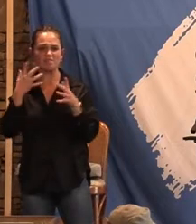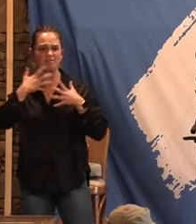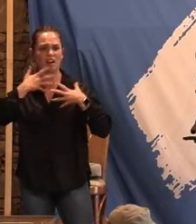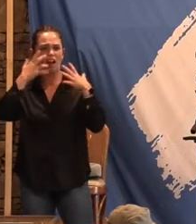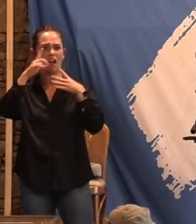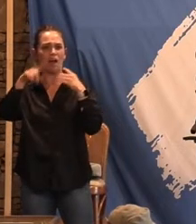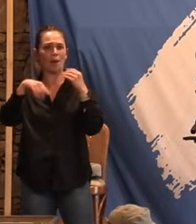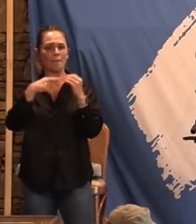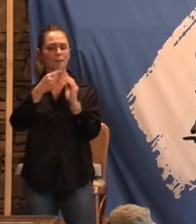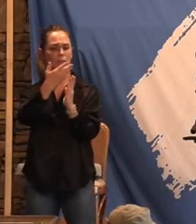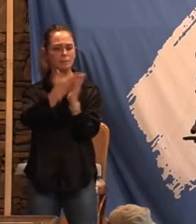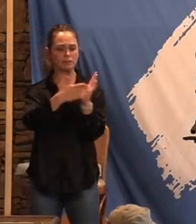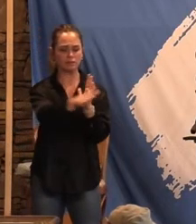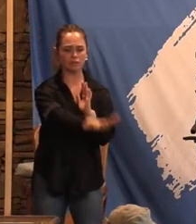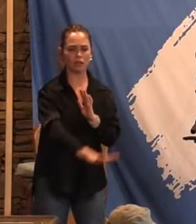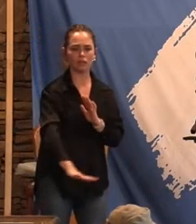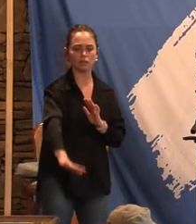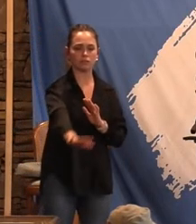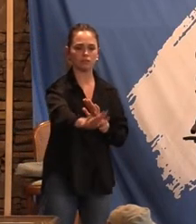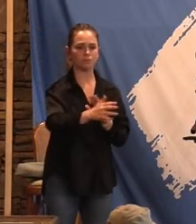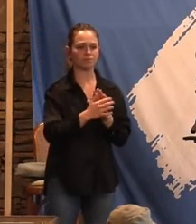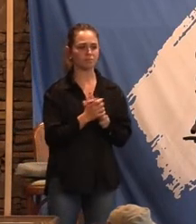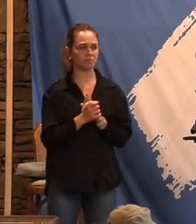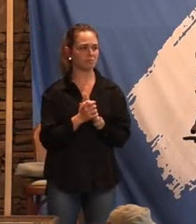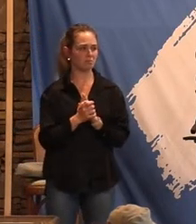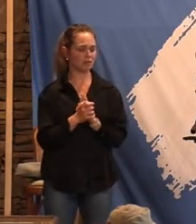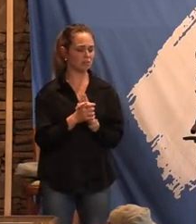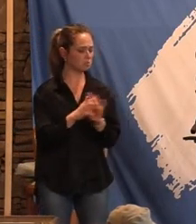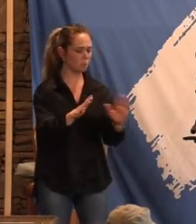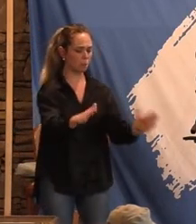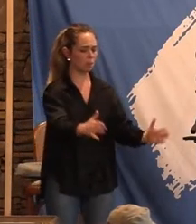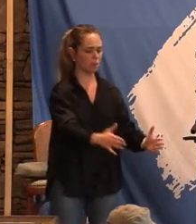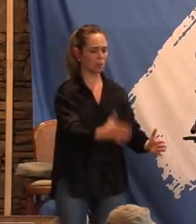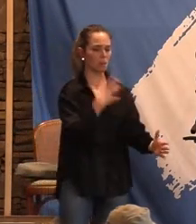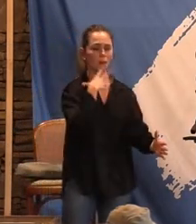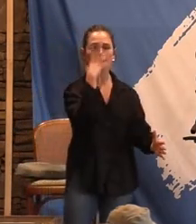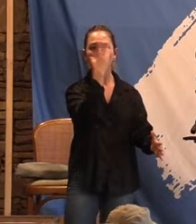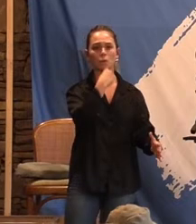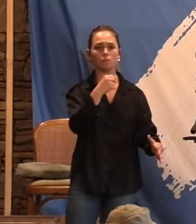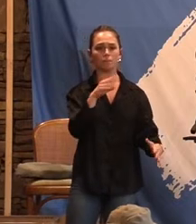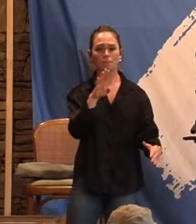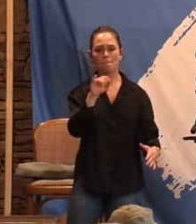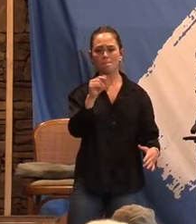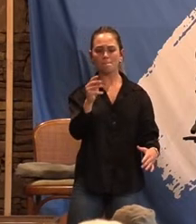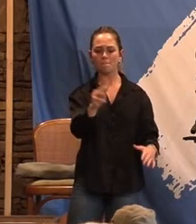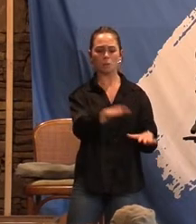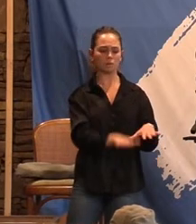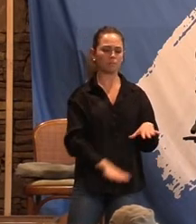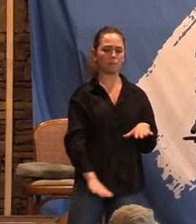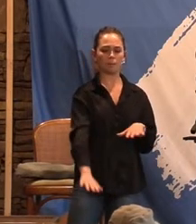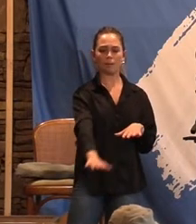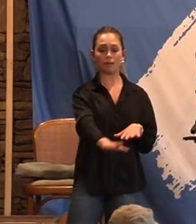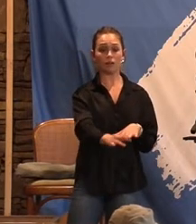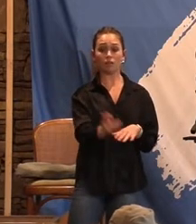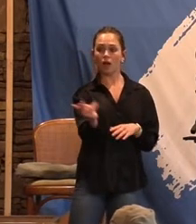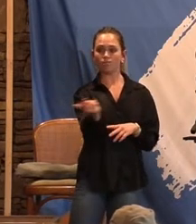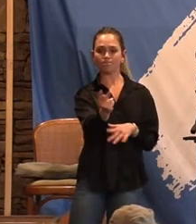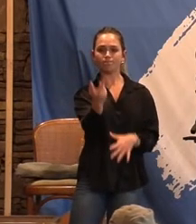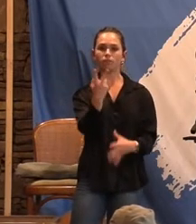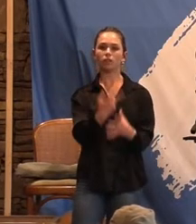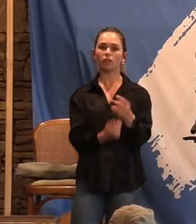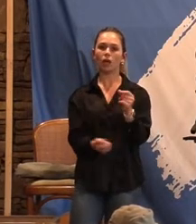angry about a piece of land, a little beautiful piece of bottom land that they